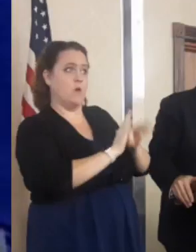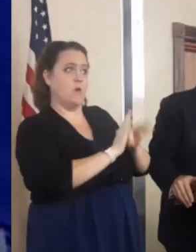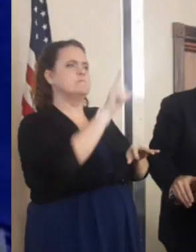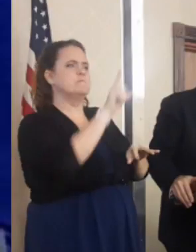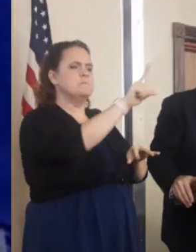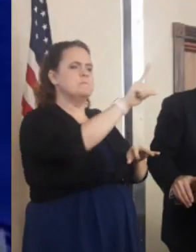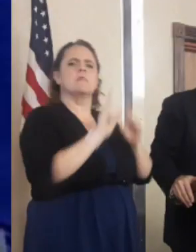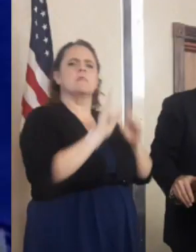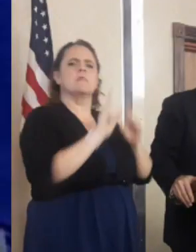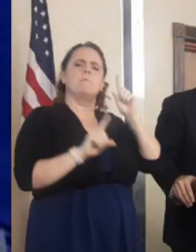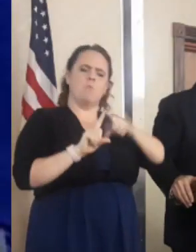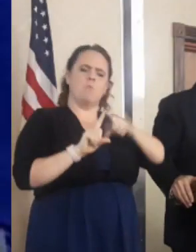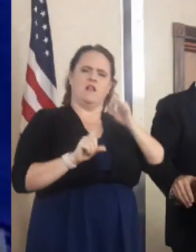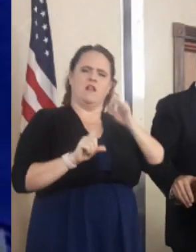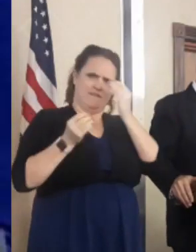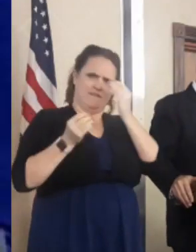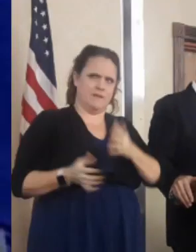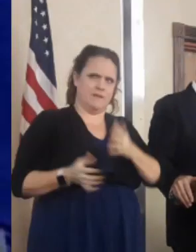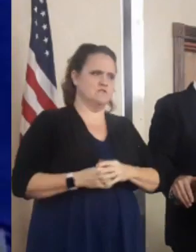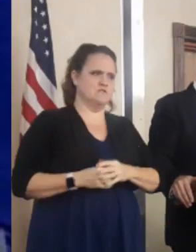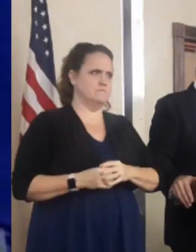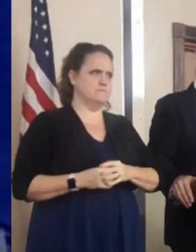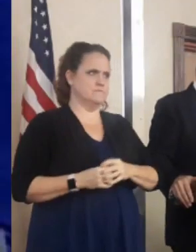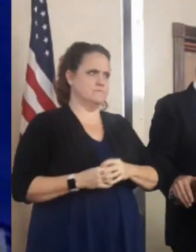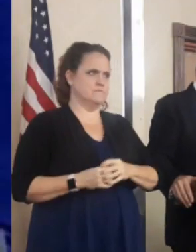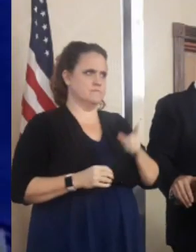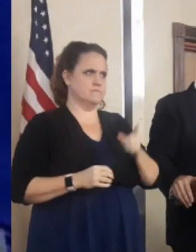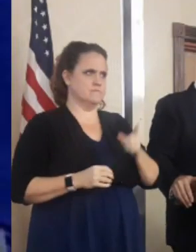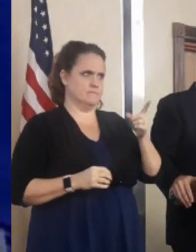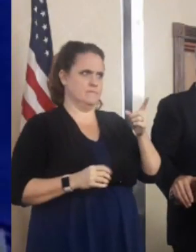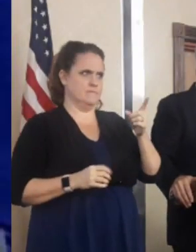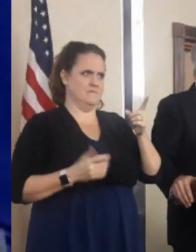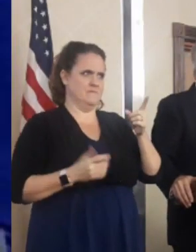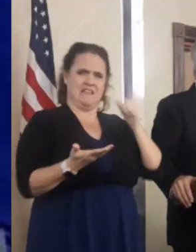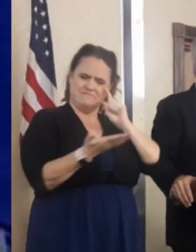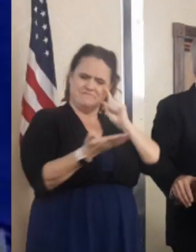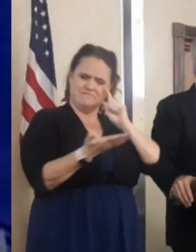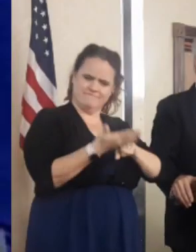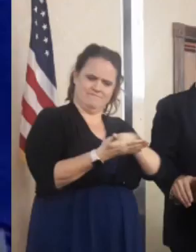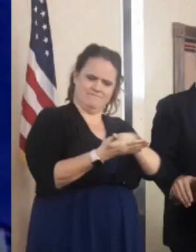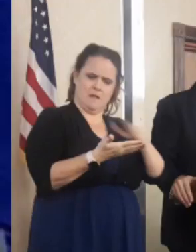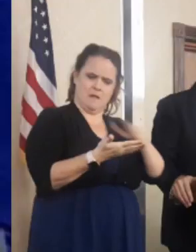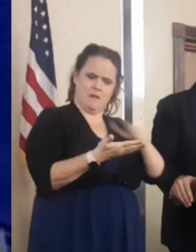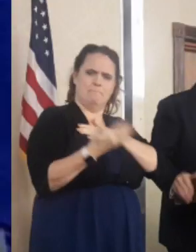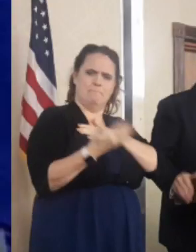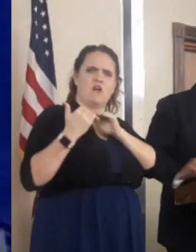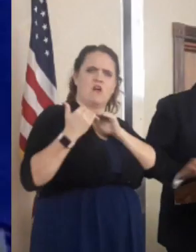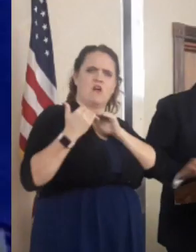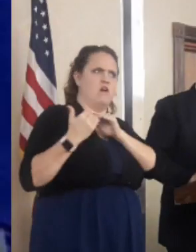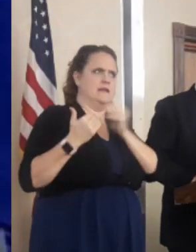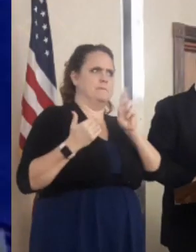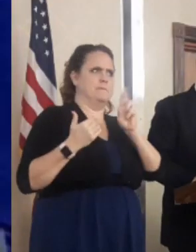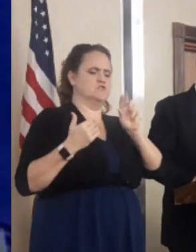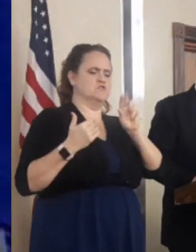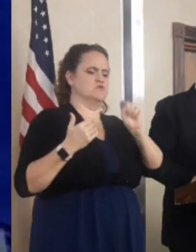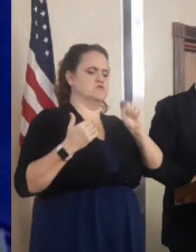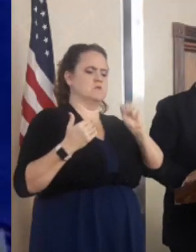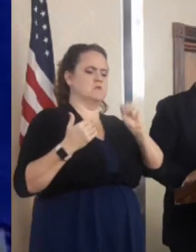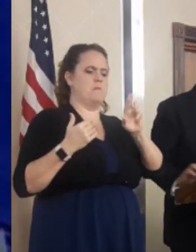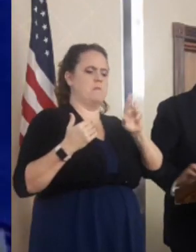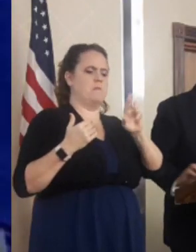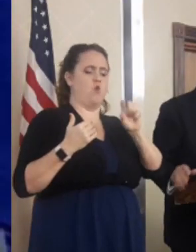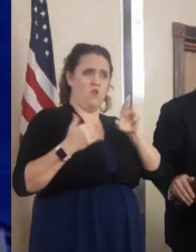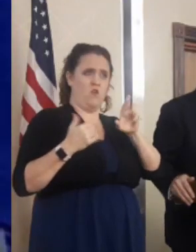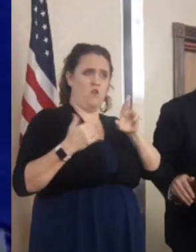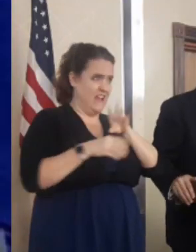sir. I'm seeing my colleague, Mr. Tom Roller, on 5 committees. Are